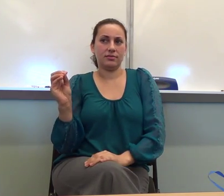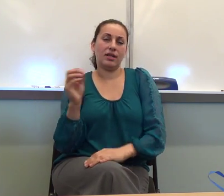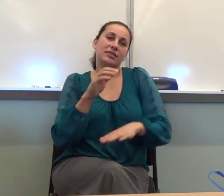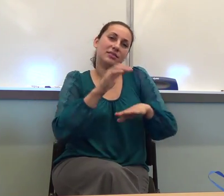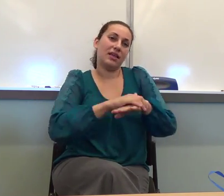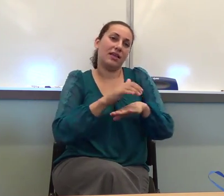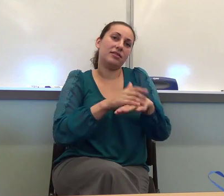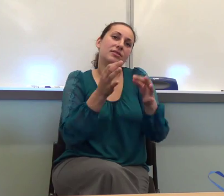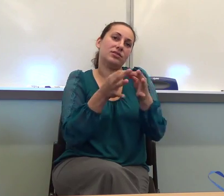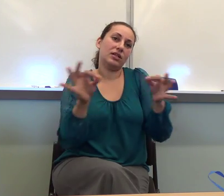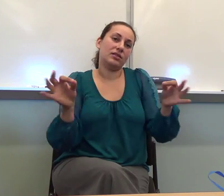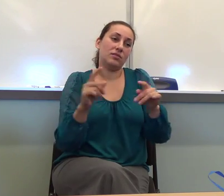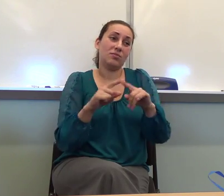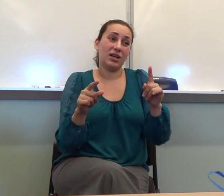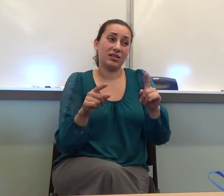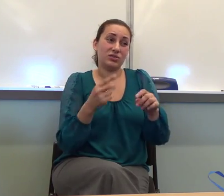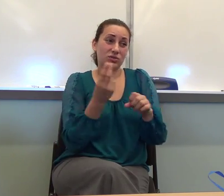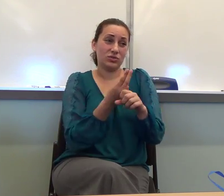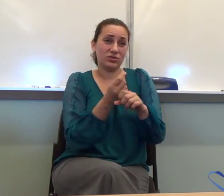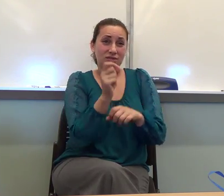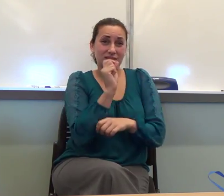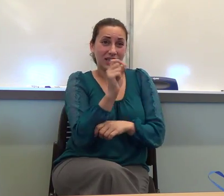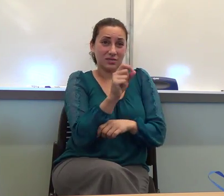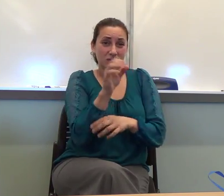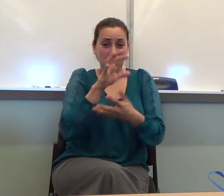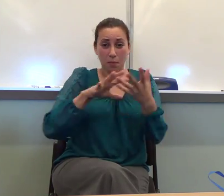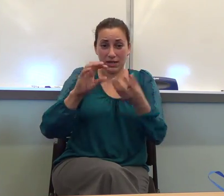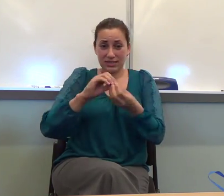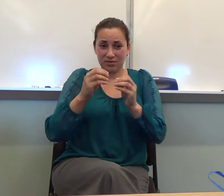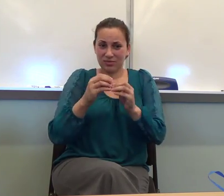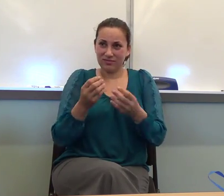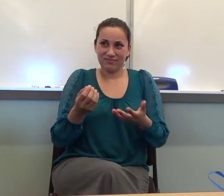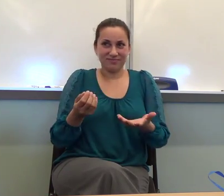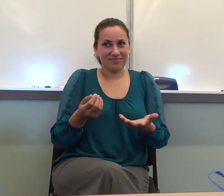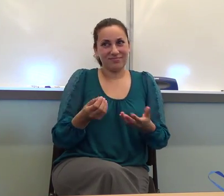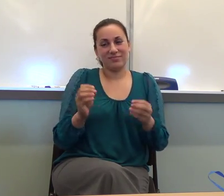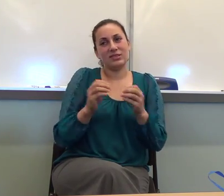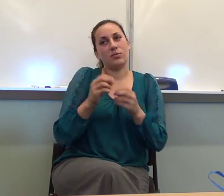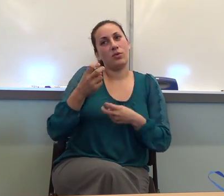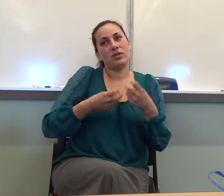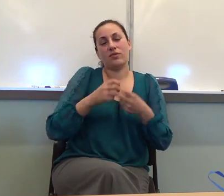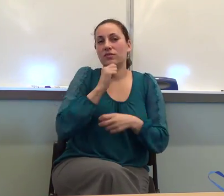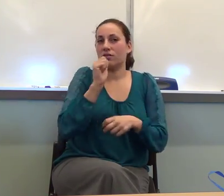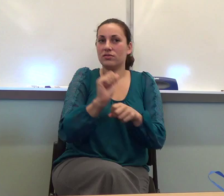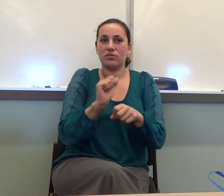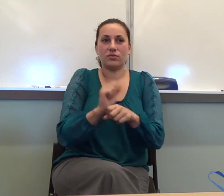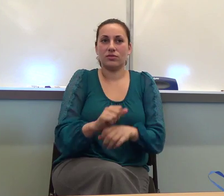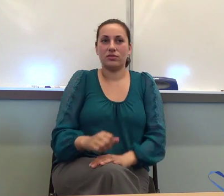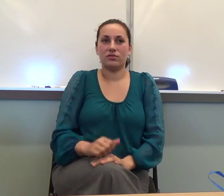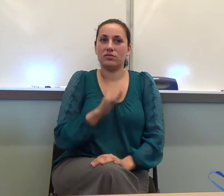start throwing in decimals and mixed numbers, and there it goes, right? Yeah. That doesn't Yeah. work. Yeah, it's true. So you have to have a